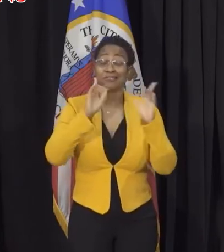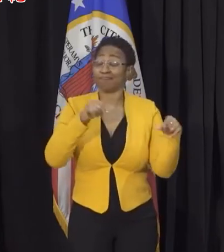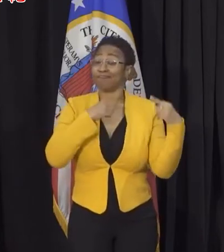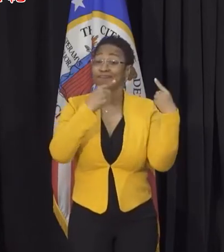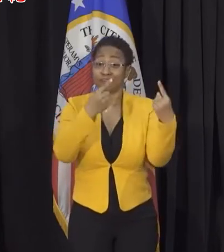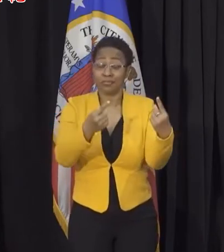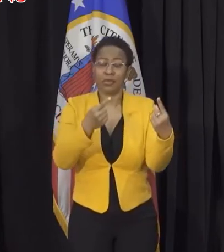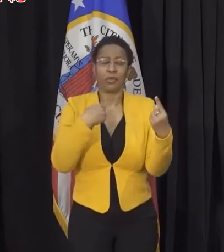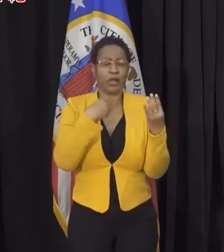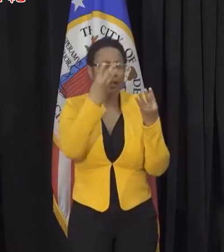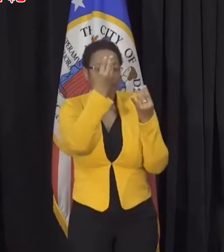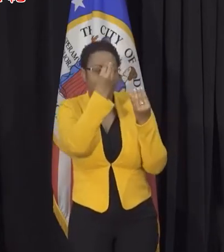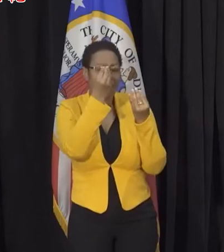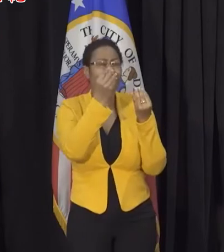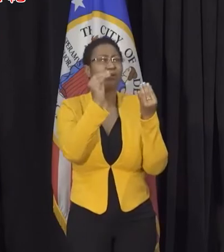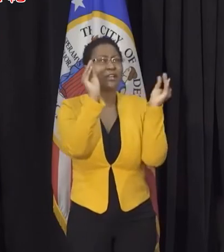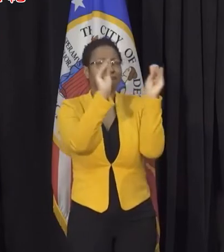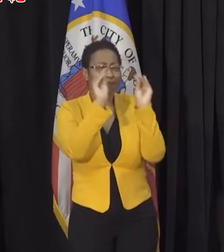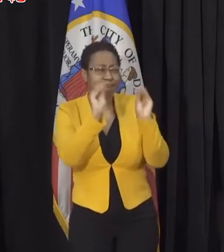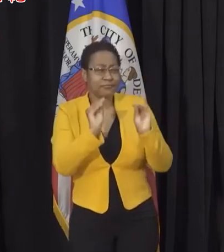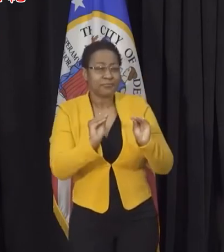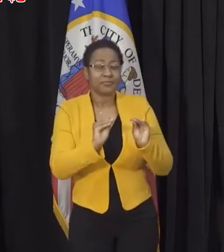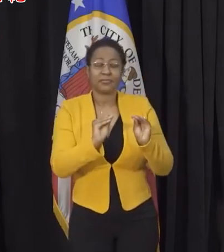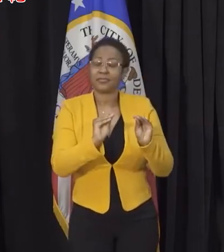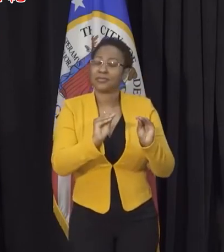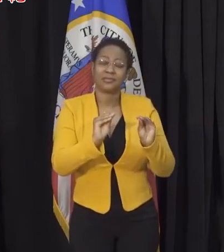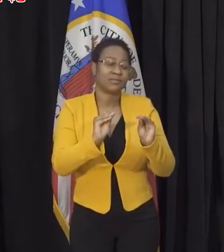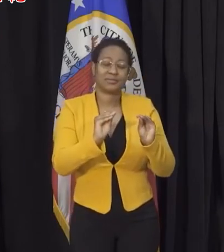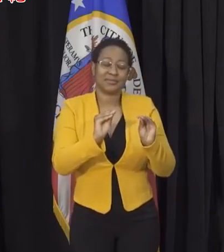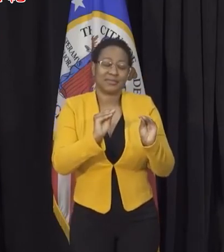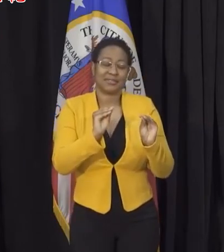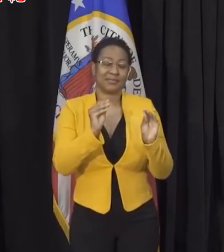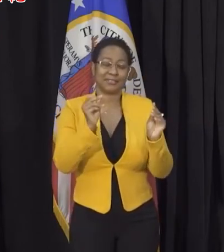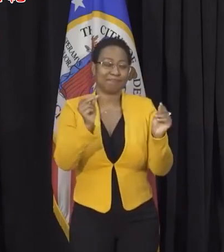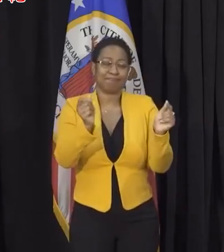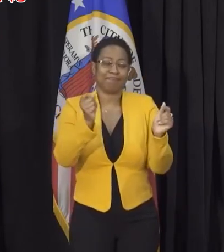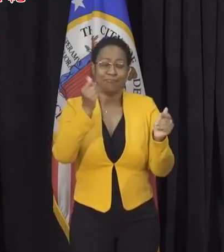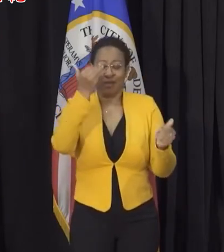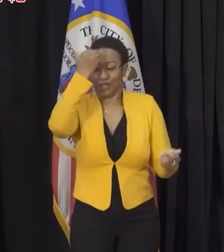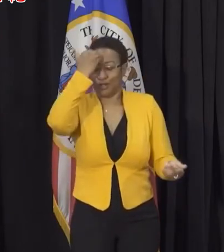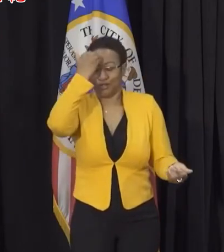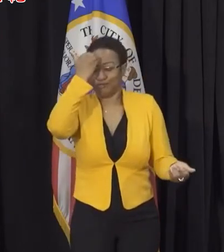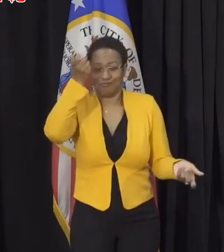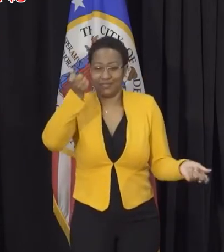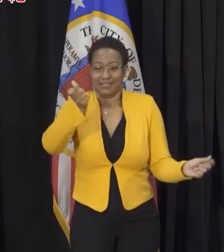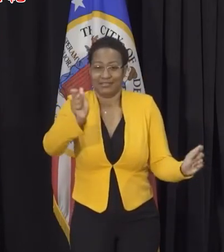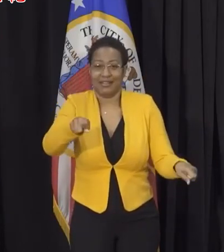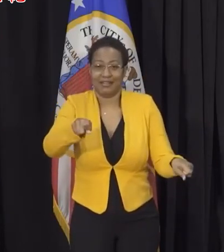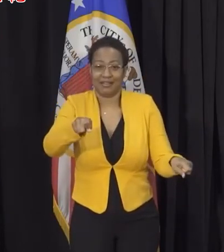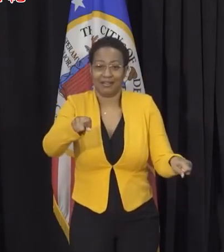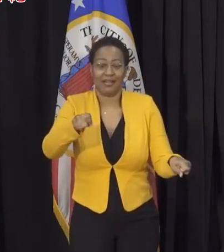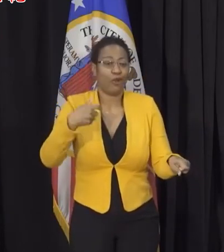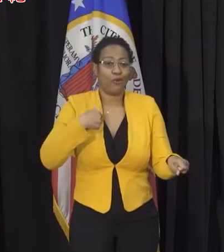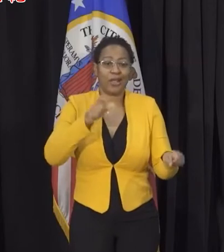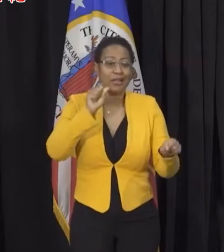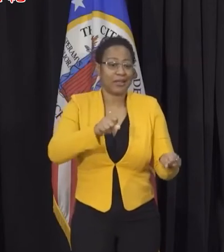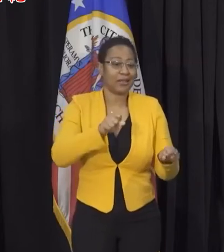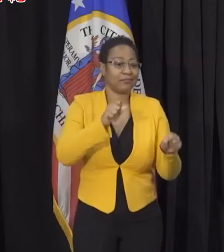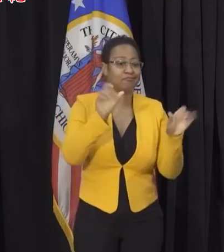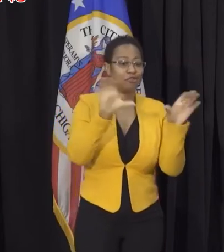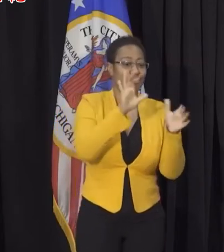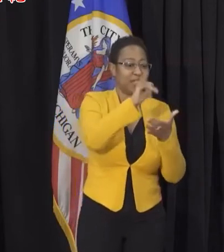when we thought about that, and we pieced that all together, it was an absolute no-brainer for us to not only be there logistically, but to be there financially as